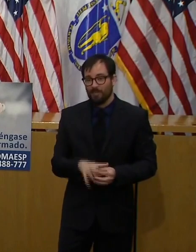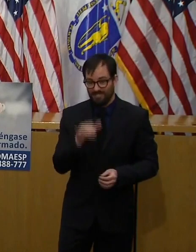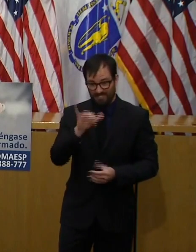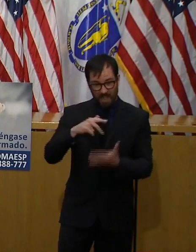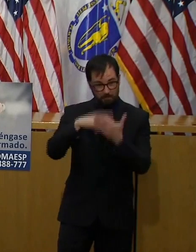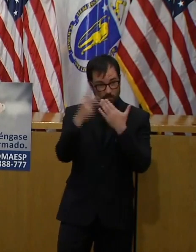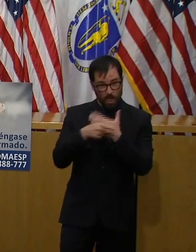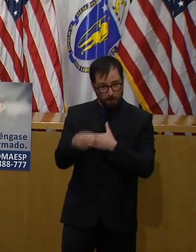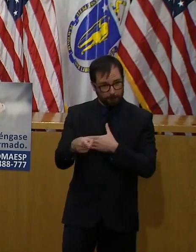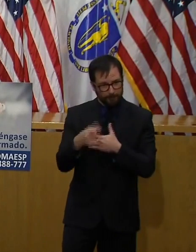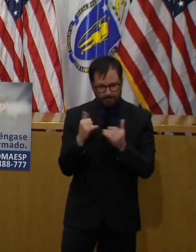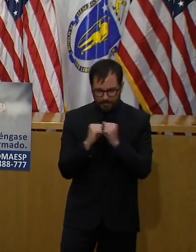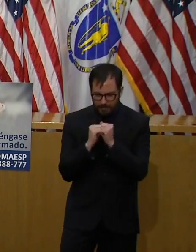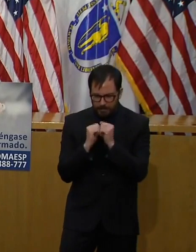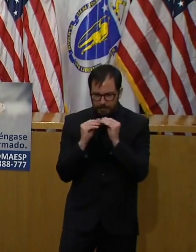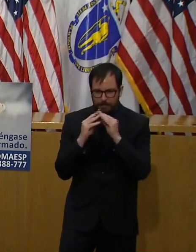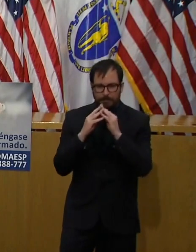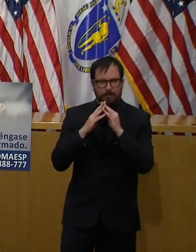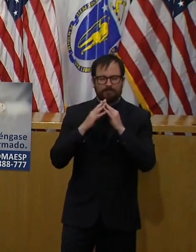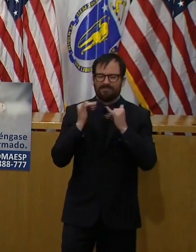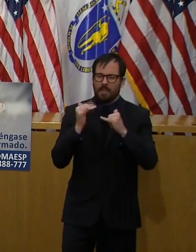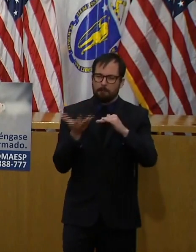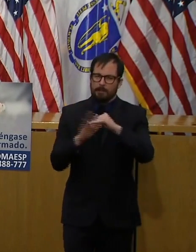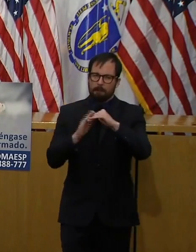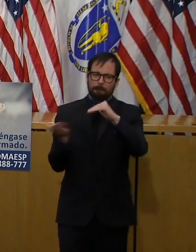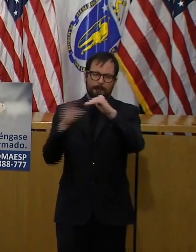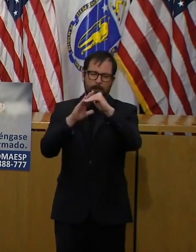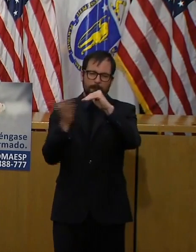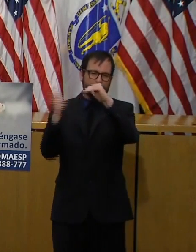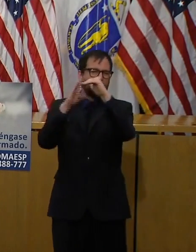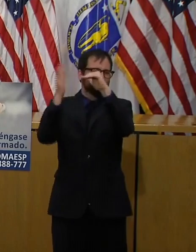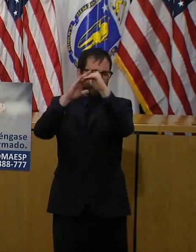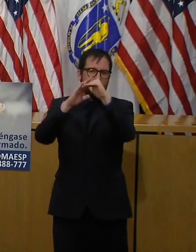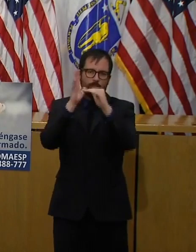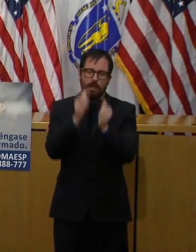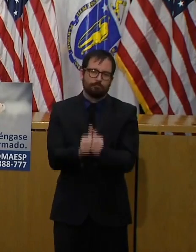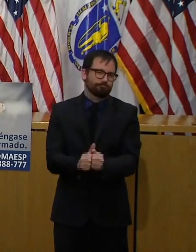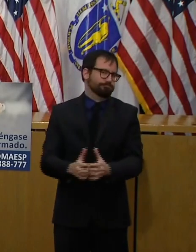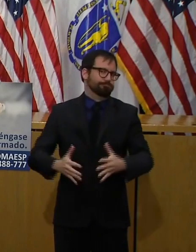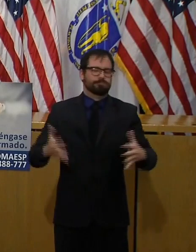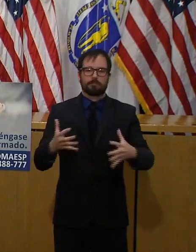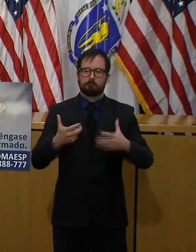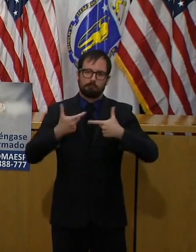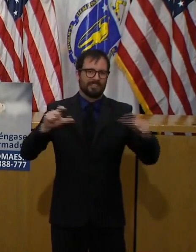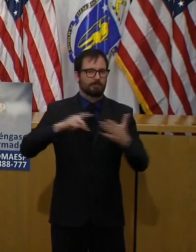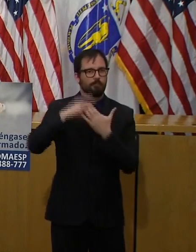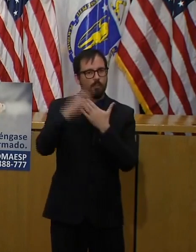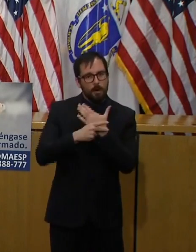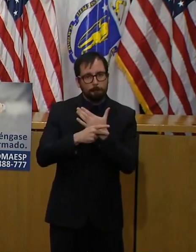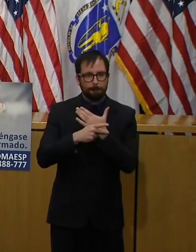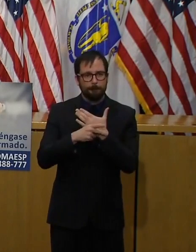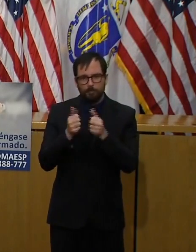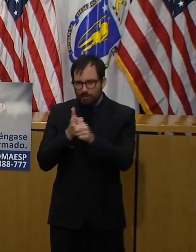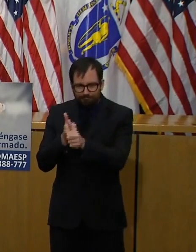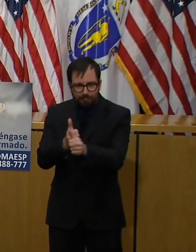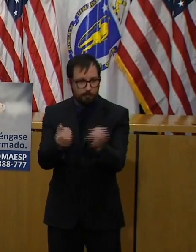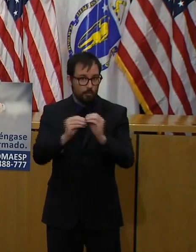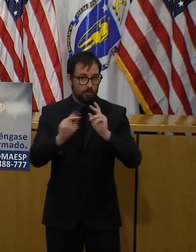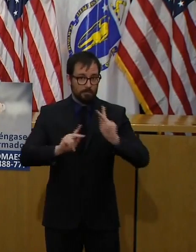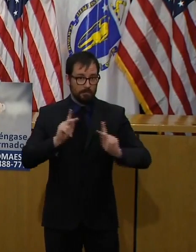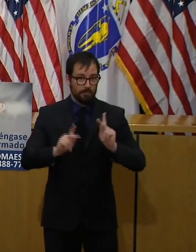positive impact on our communities in the fight against the virus. Next, I want to provide the latest numbers on